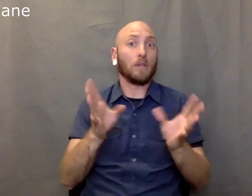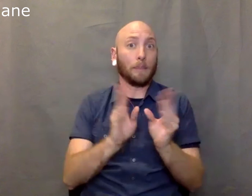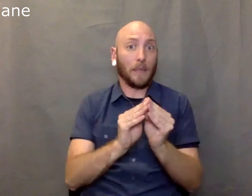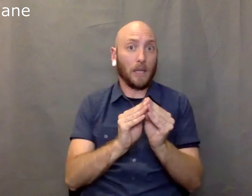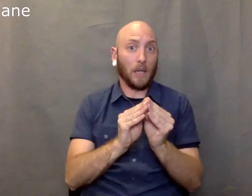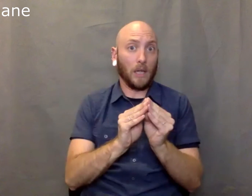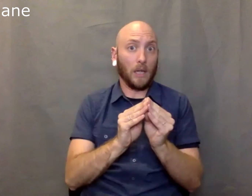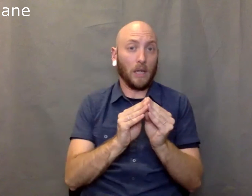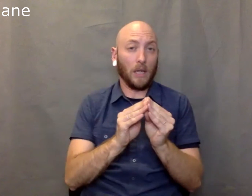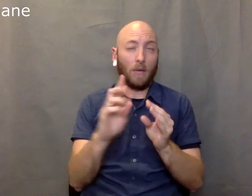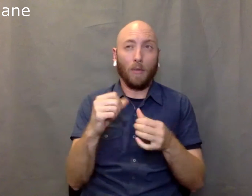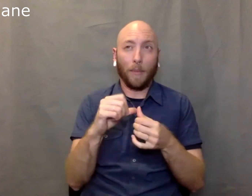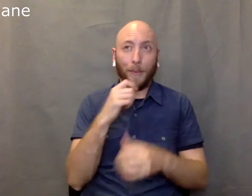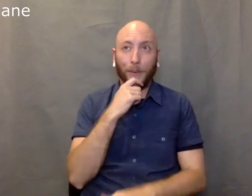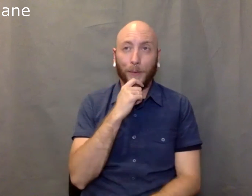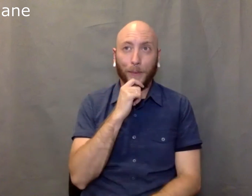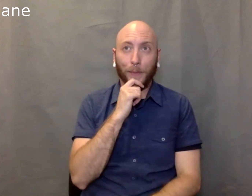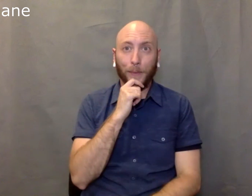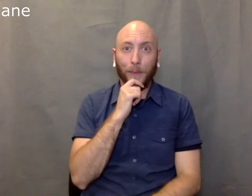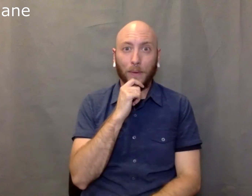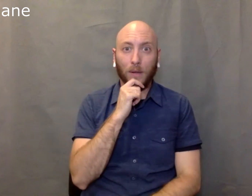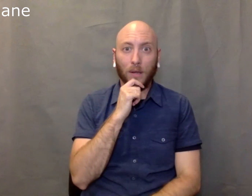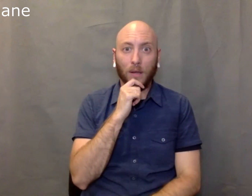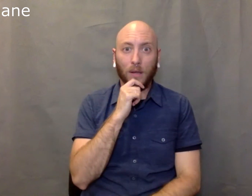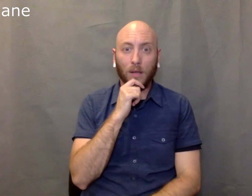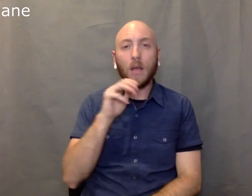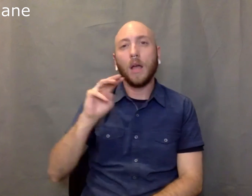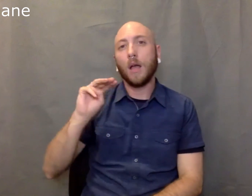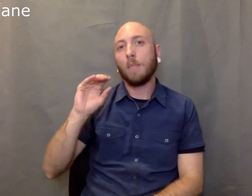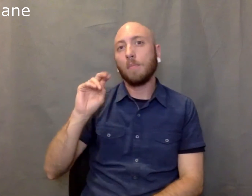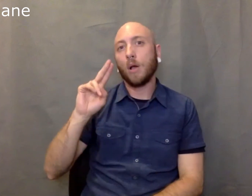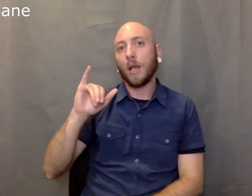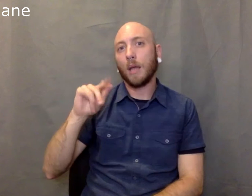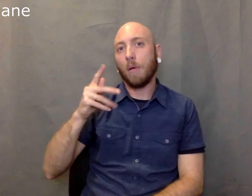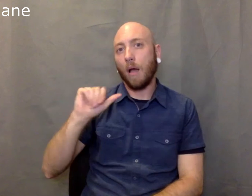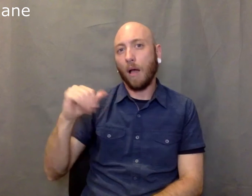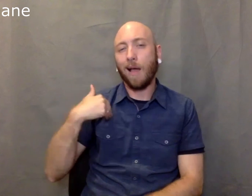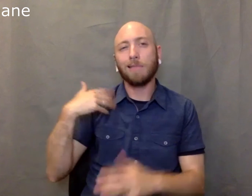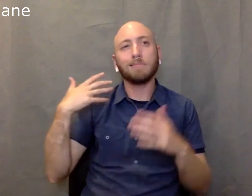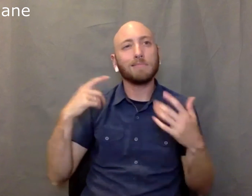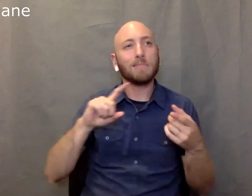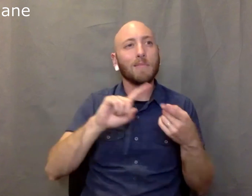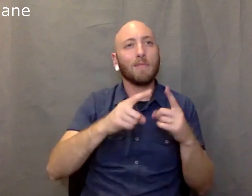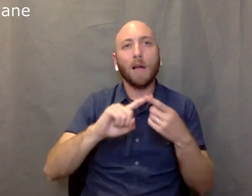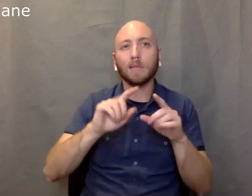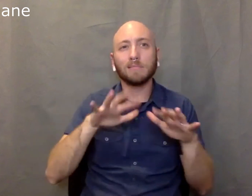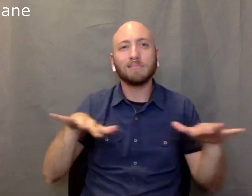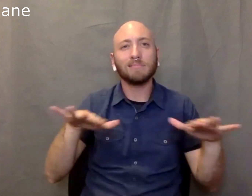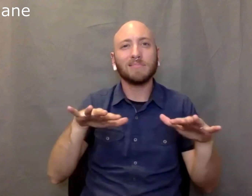remember that like I had so many friends that I made in Monkey Paw, and I just was like, I gotta go for them. Like, I gotta go for them.